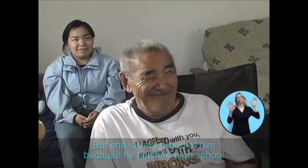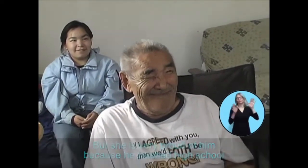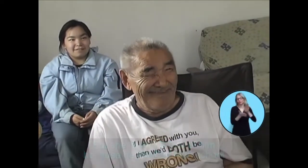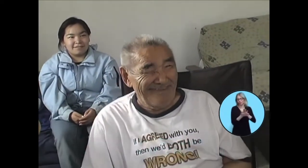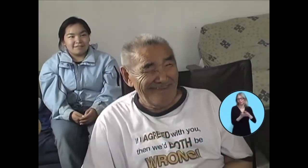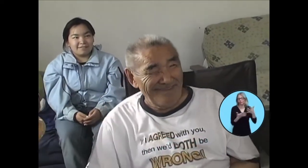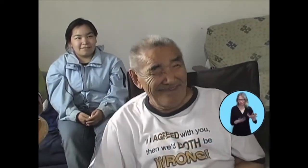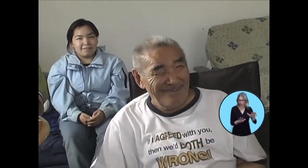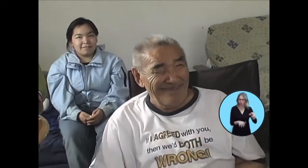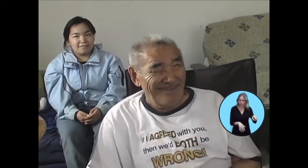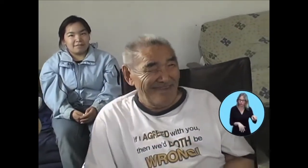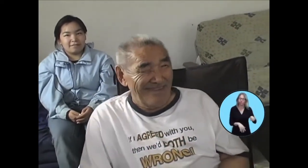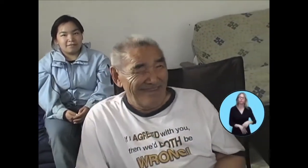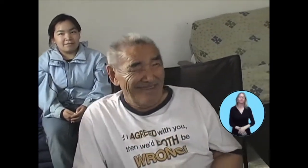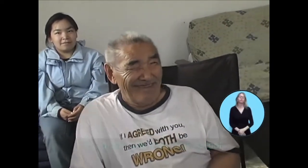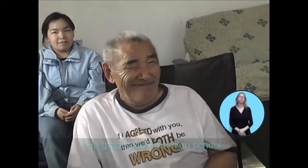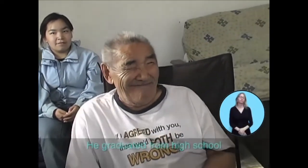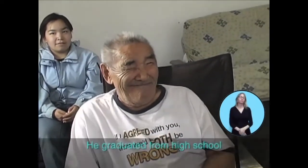high school.